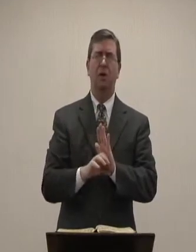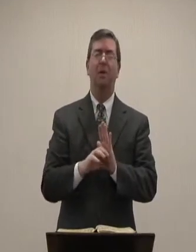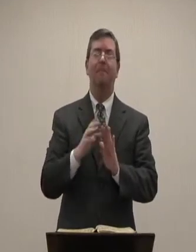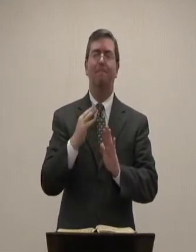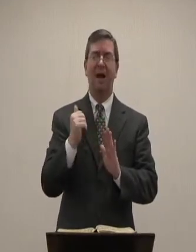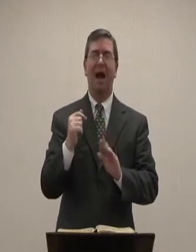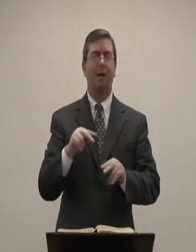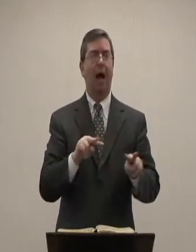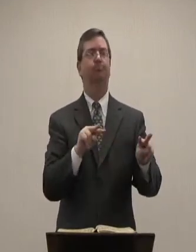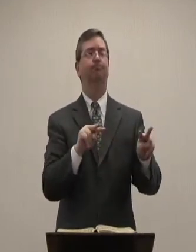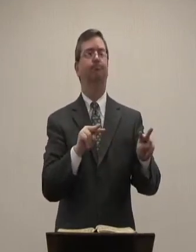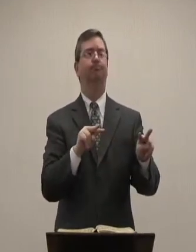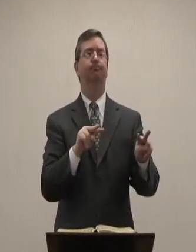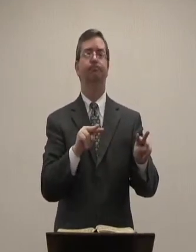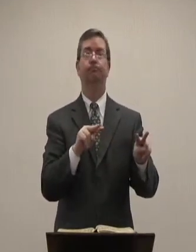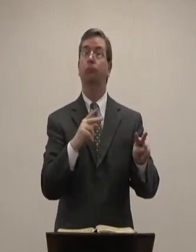very important.